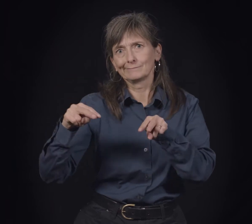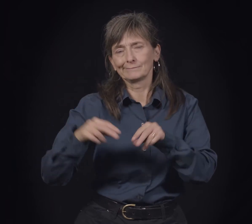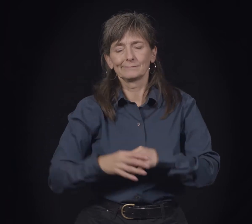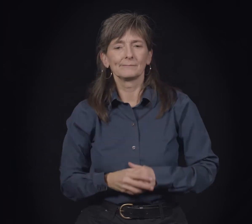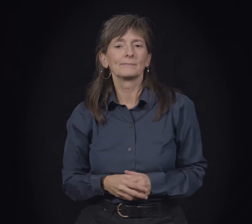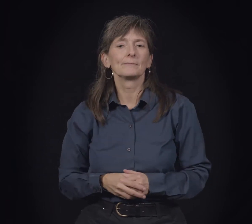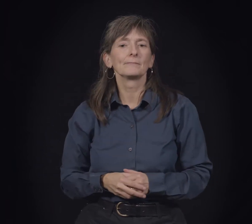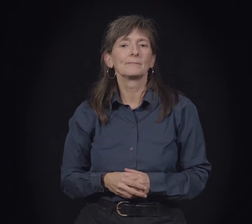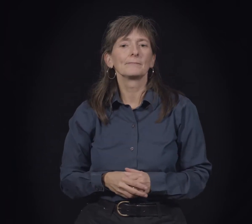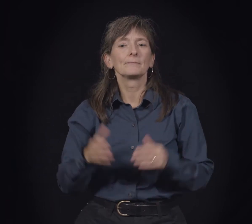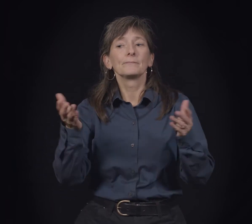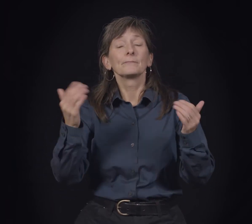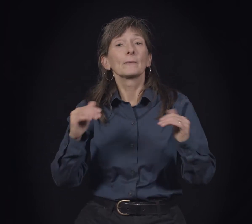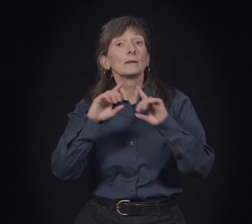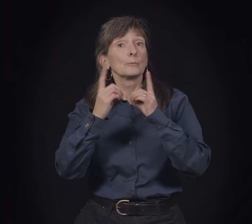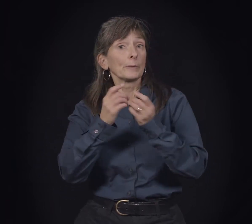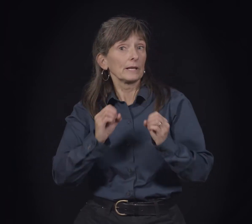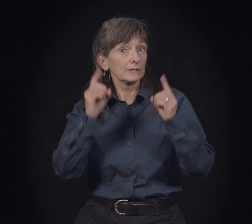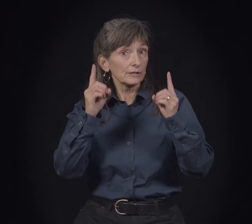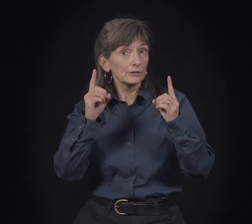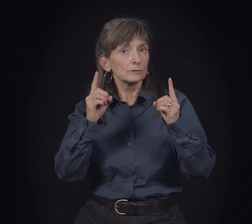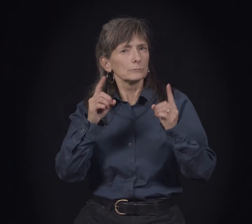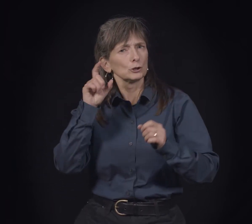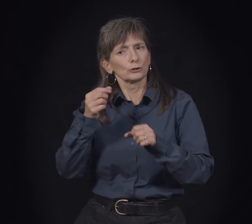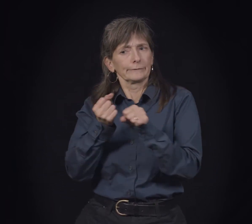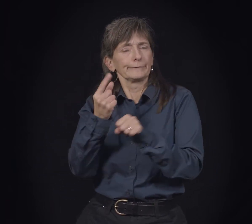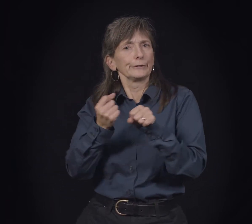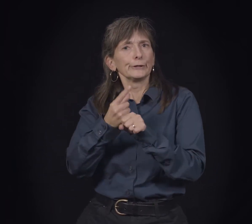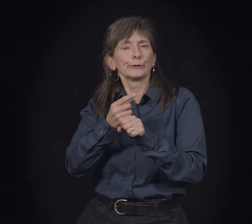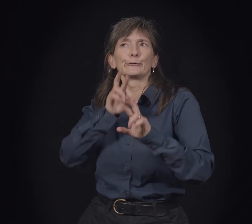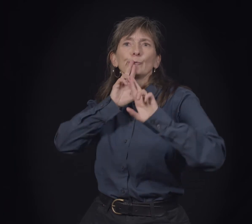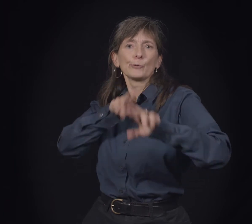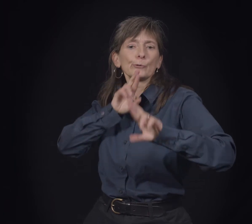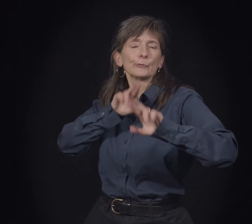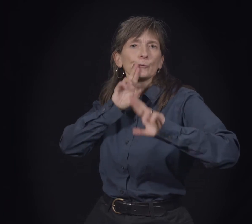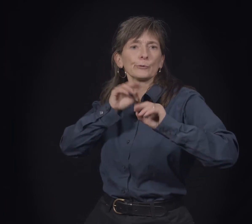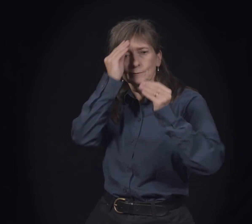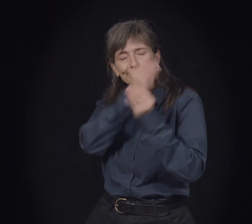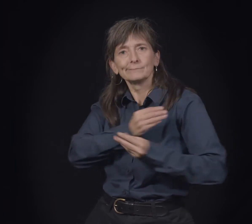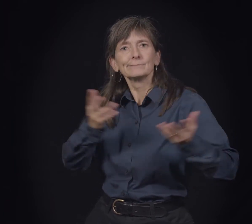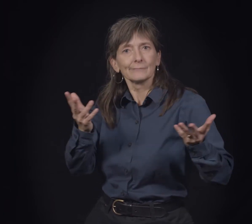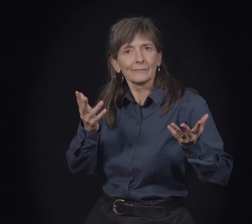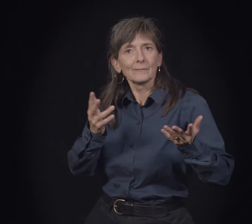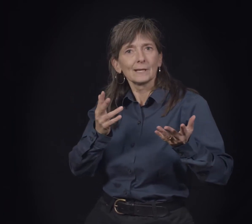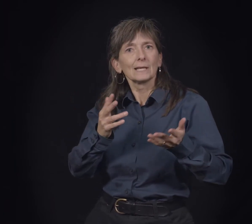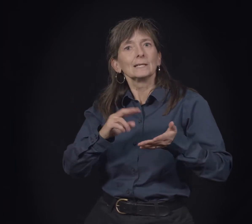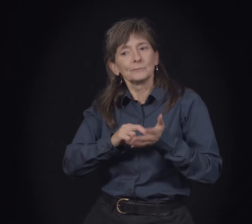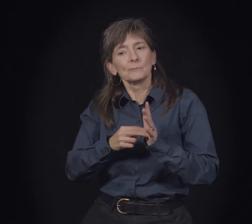The Department of Education should provide yearly reports as a mechanism of enforcement to show